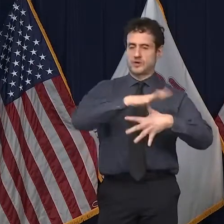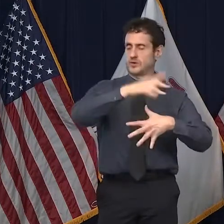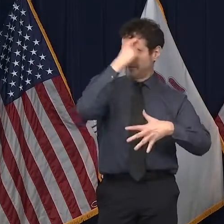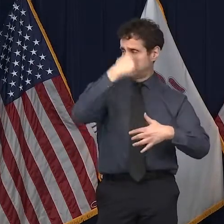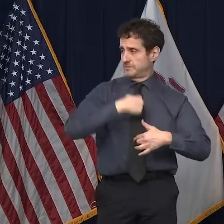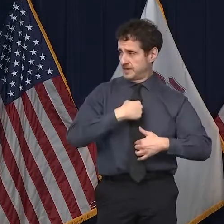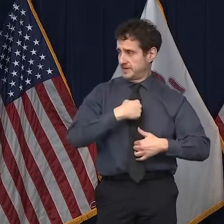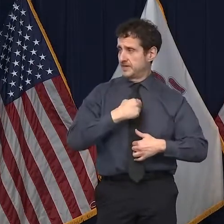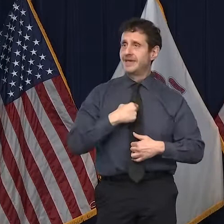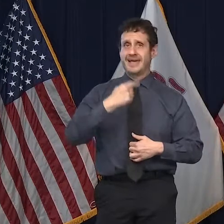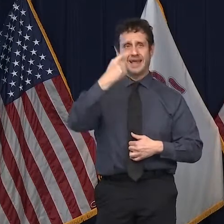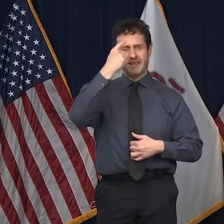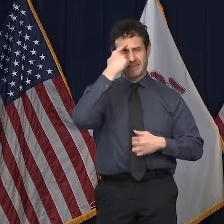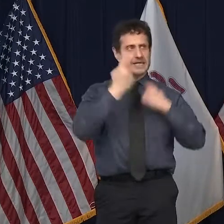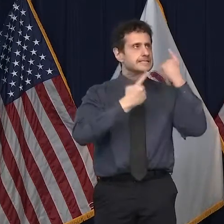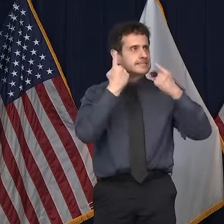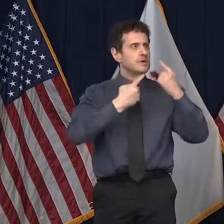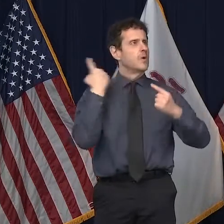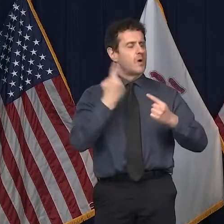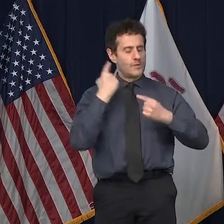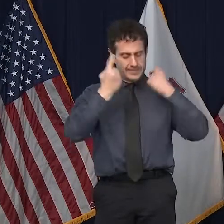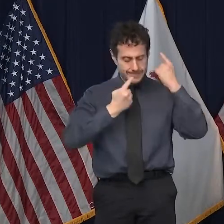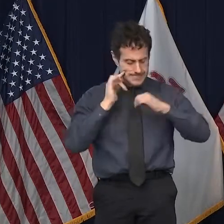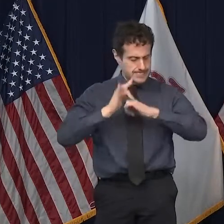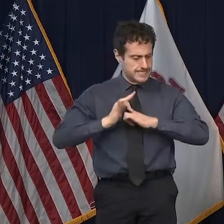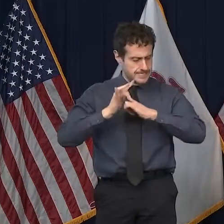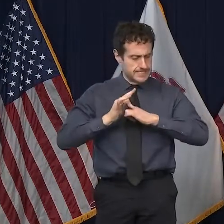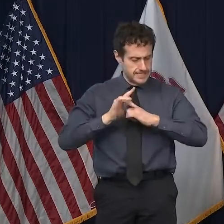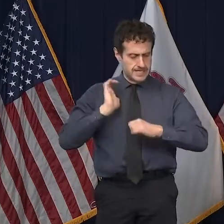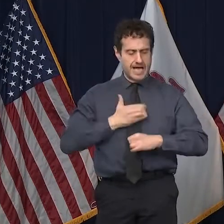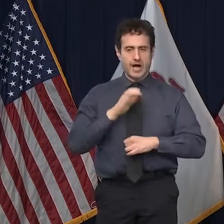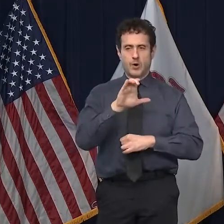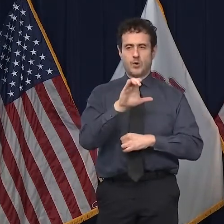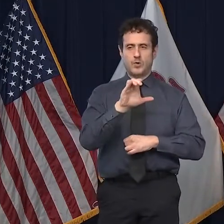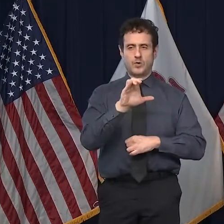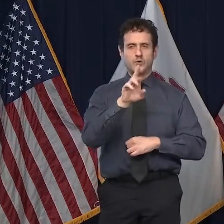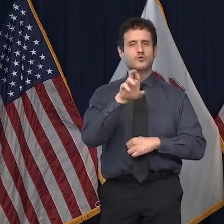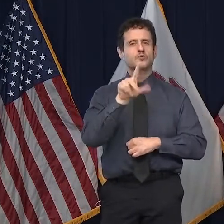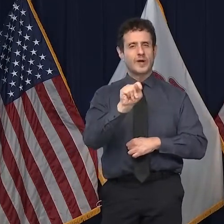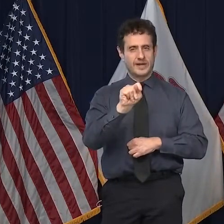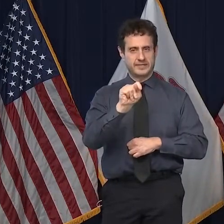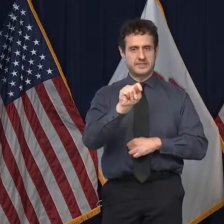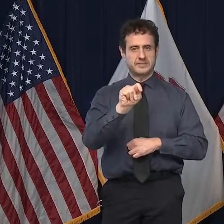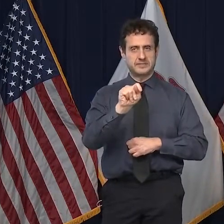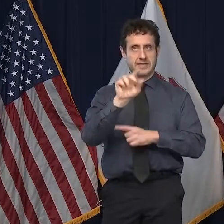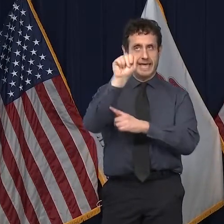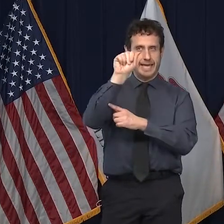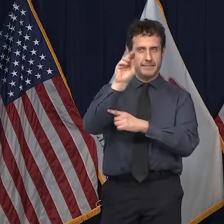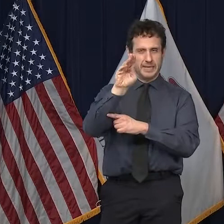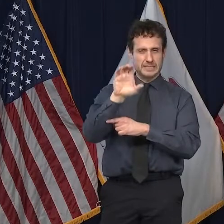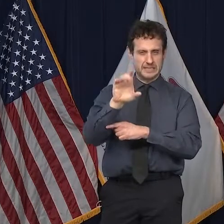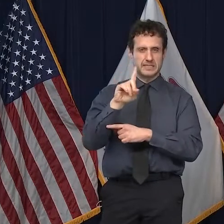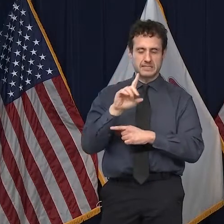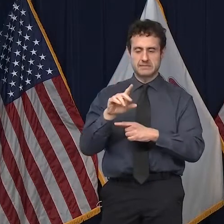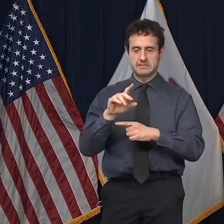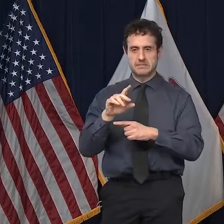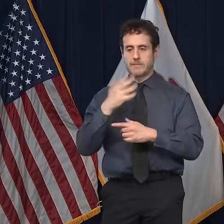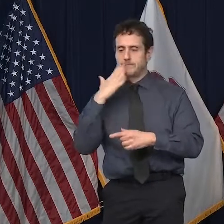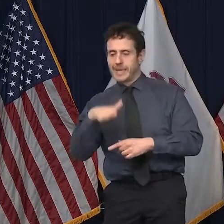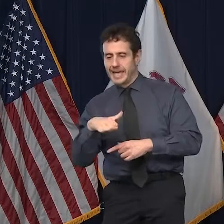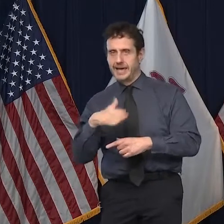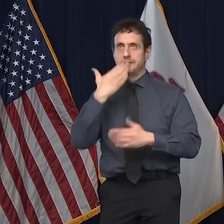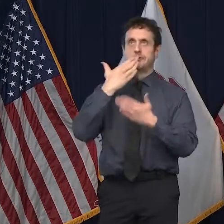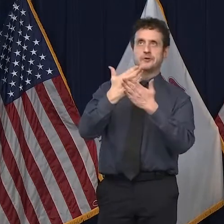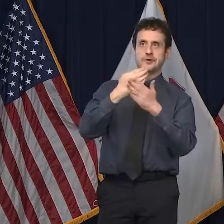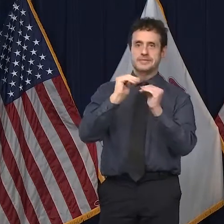I think all the time about our credit rating. One last thing, when I first became governor, I think you may know, Yvette,